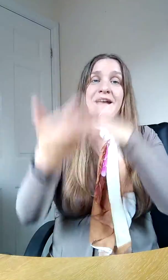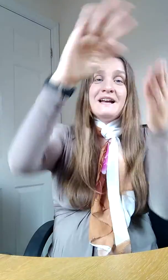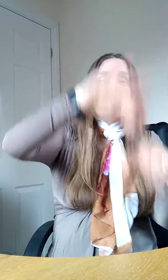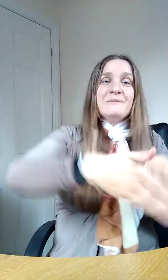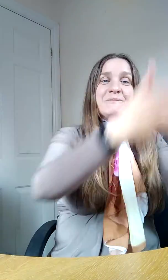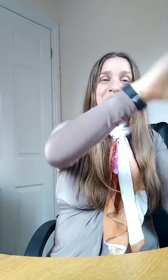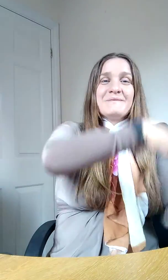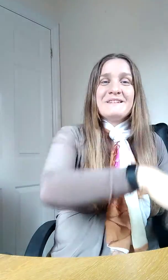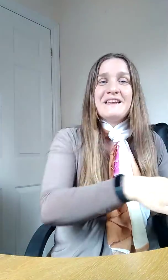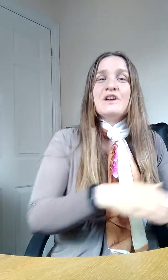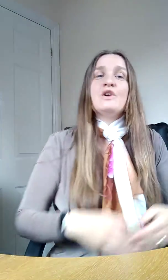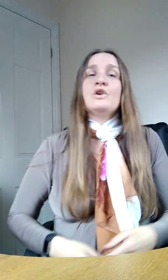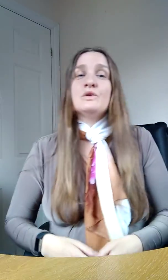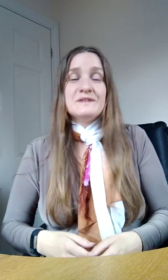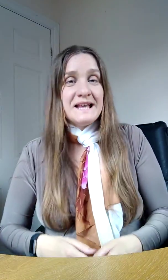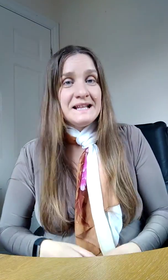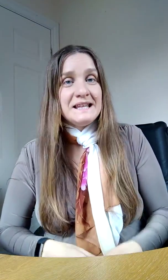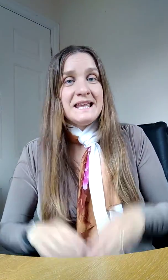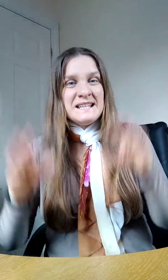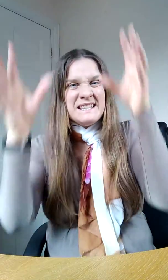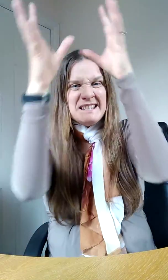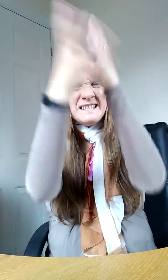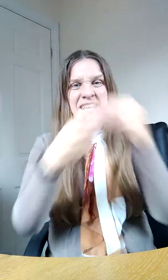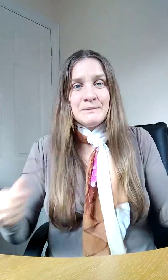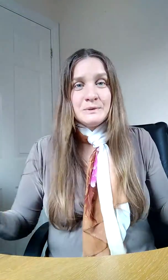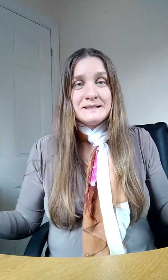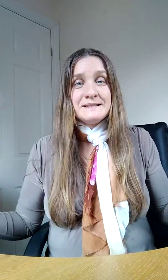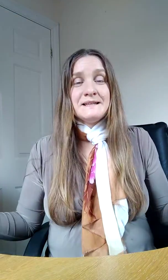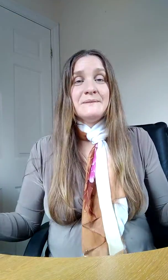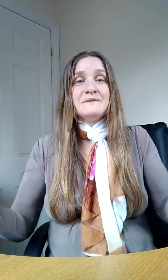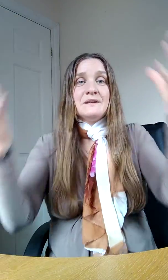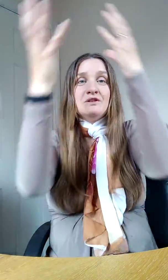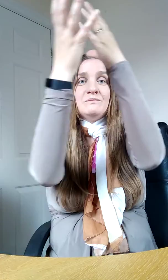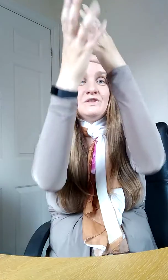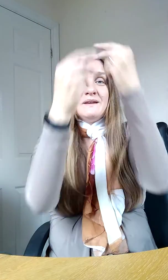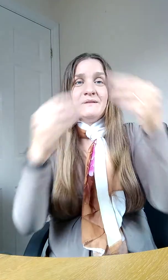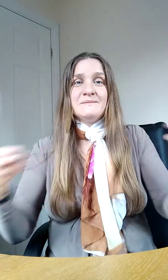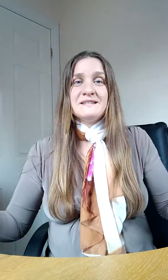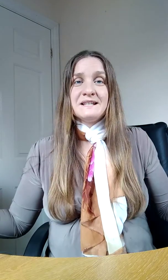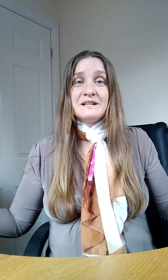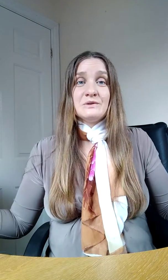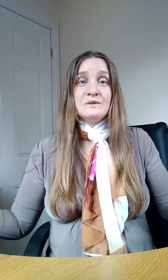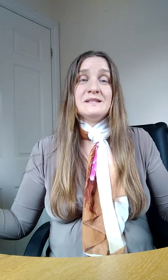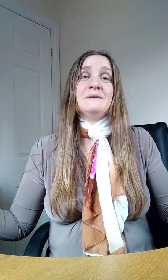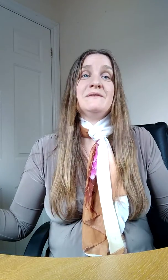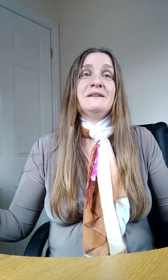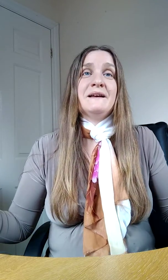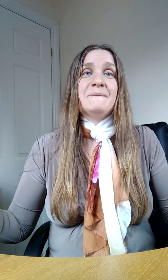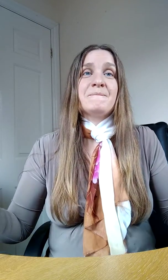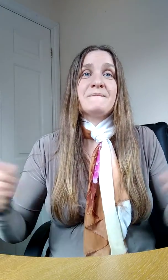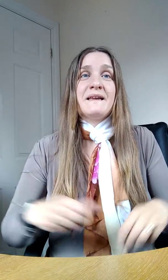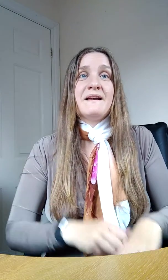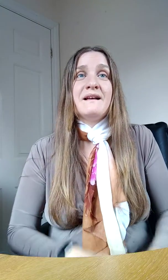vagues quand elles les démolissent. So I'm just showing the sandcastle disappearing there.